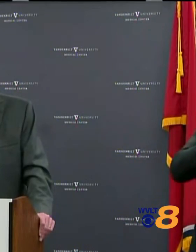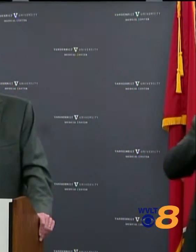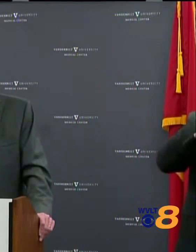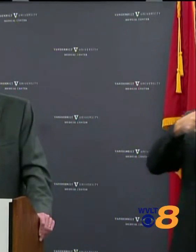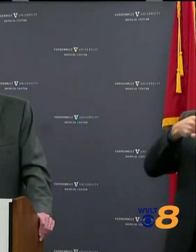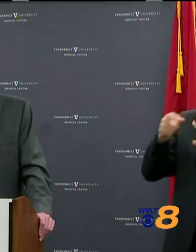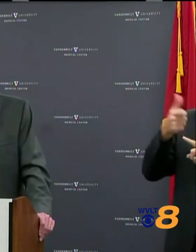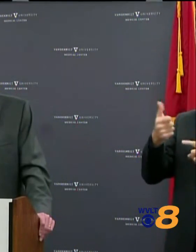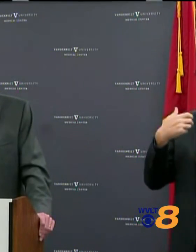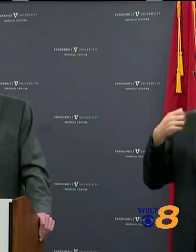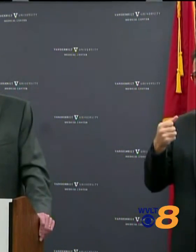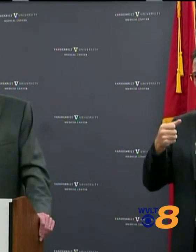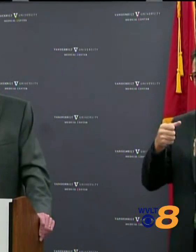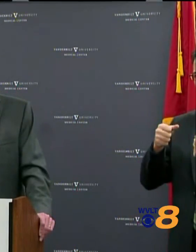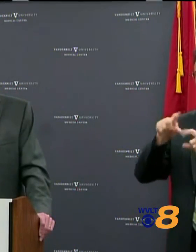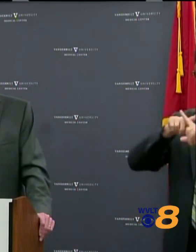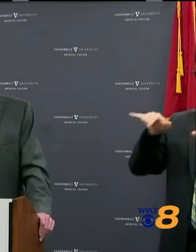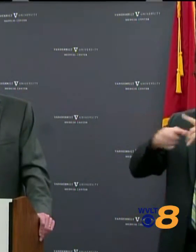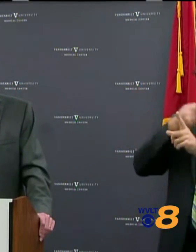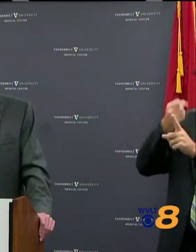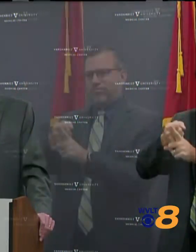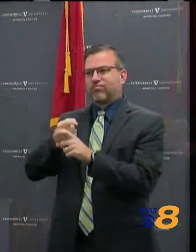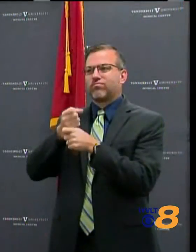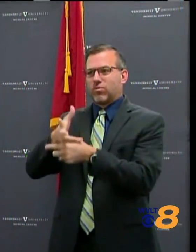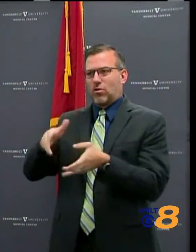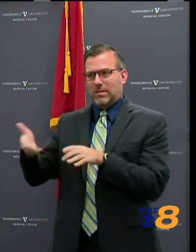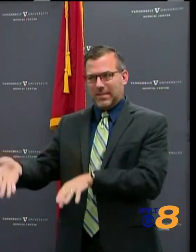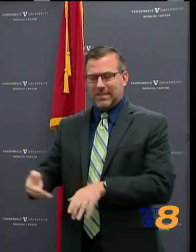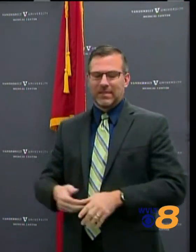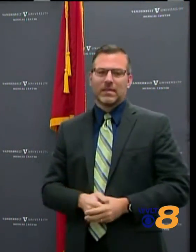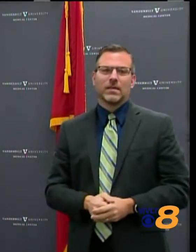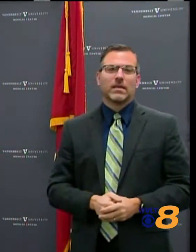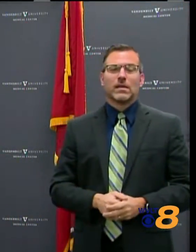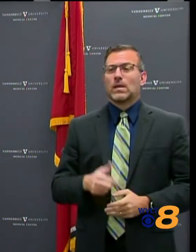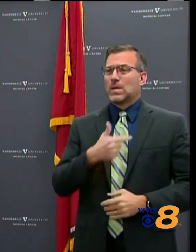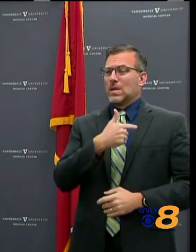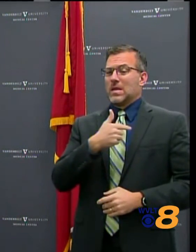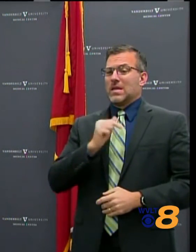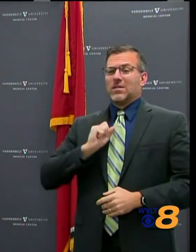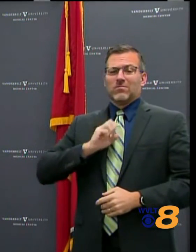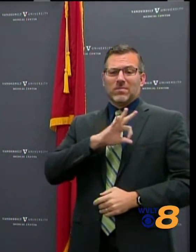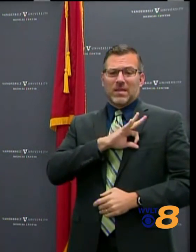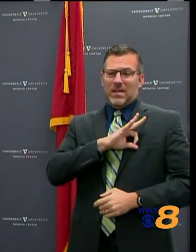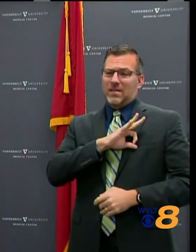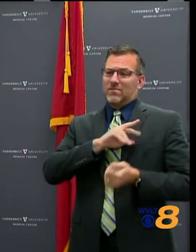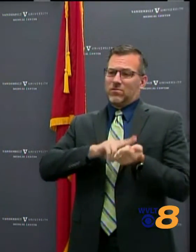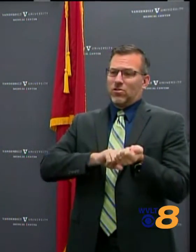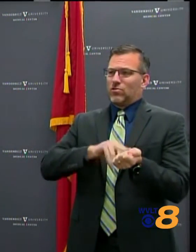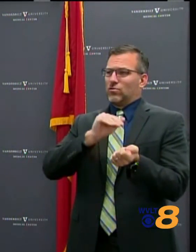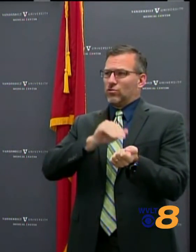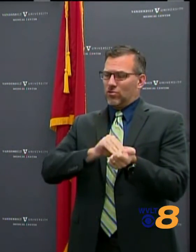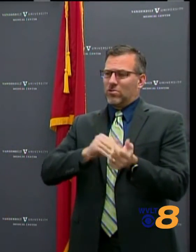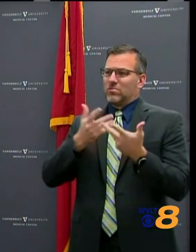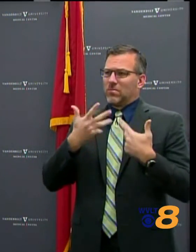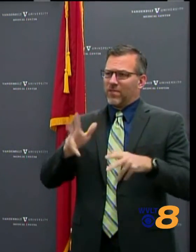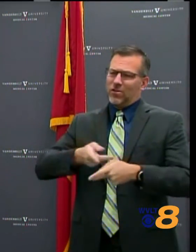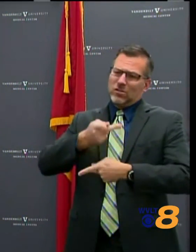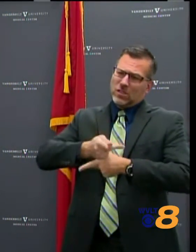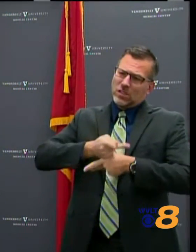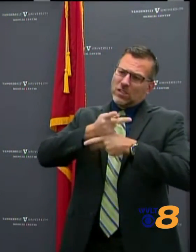later on. That should happen just afternoon. So we'll take you there live. That our folks could provide the very